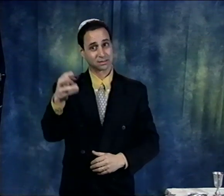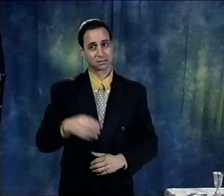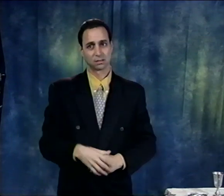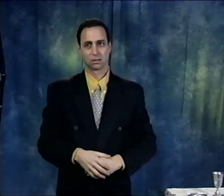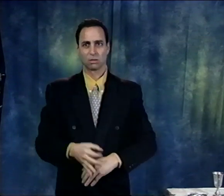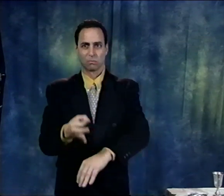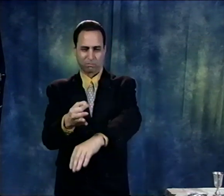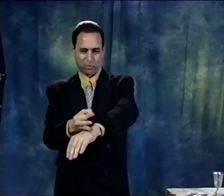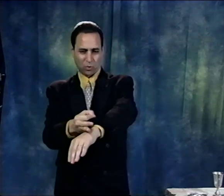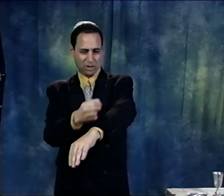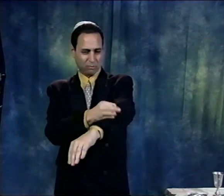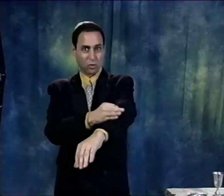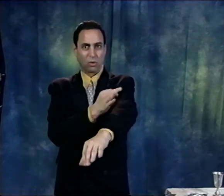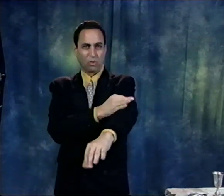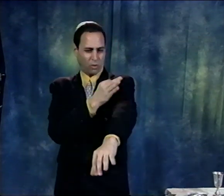6, boils.